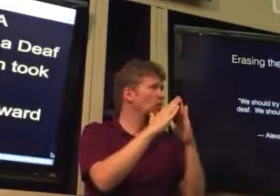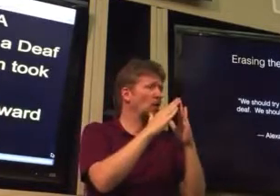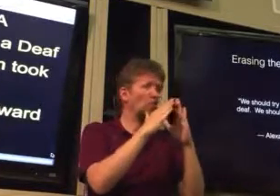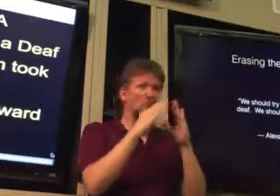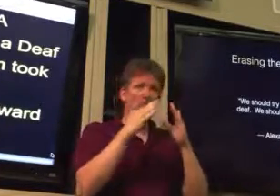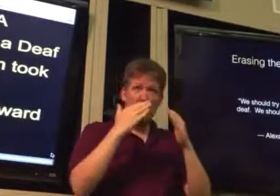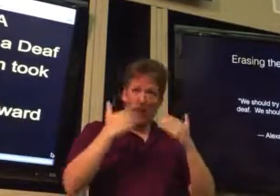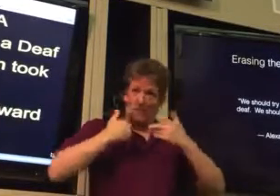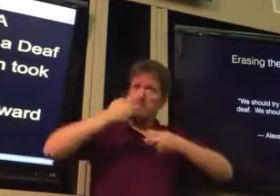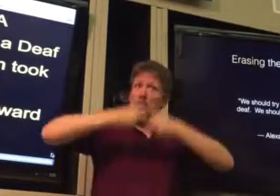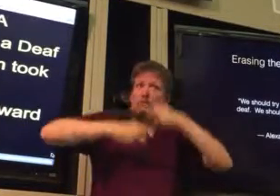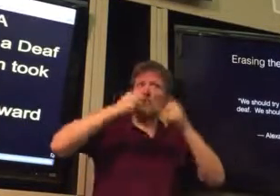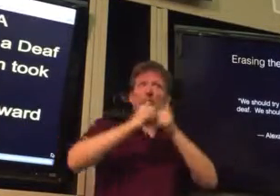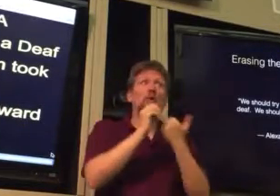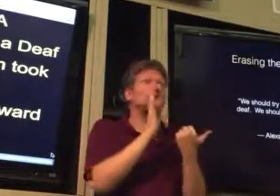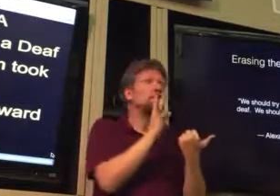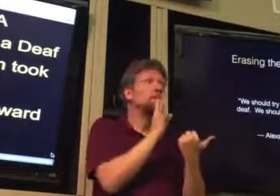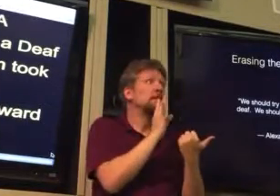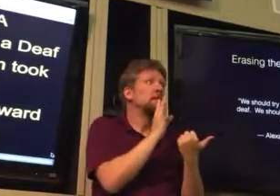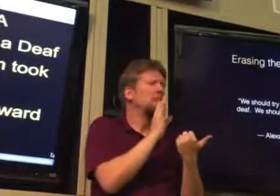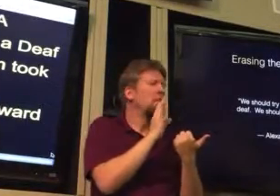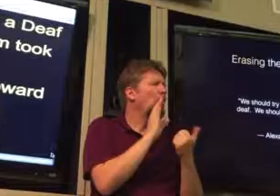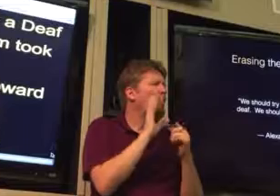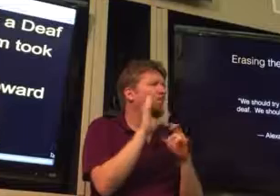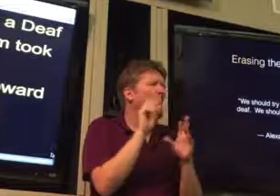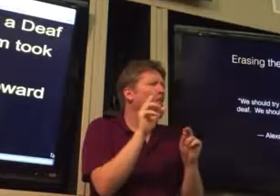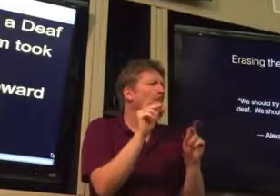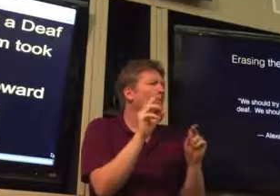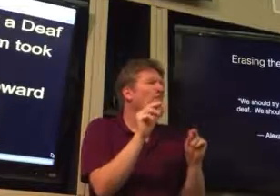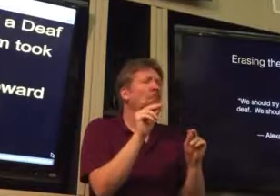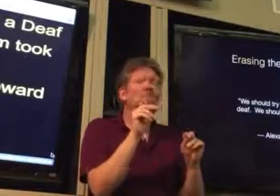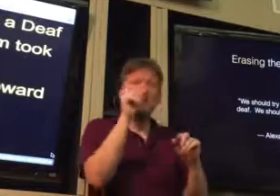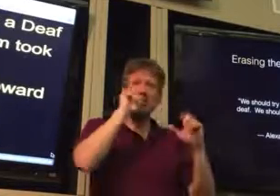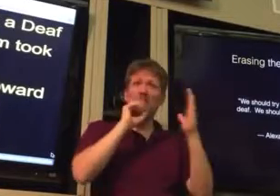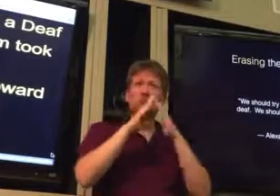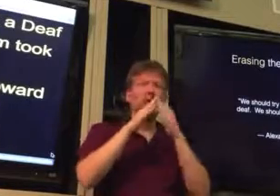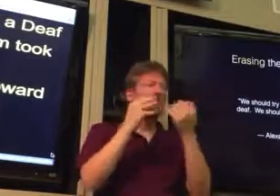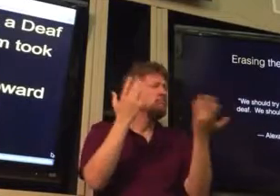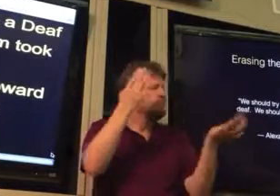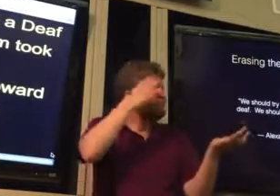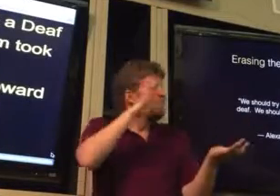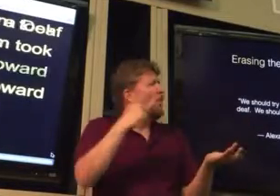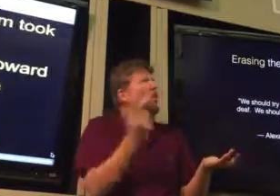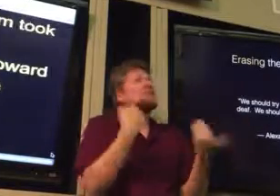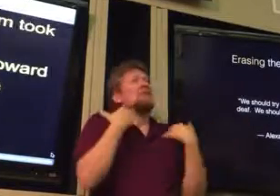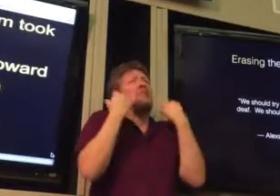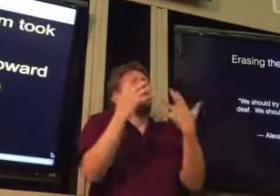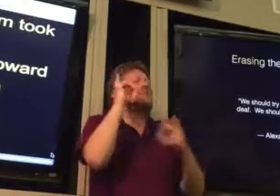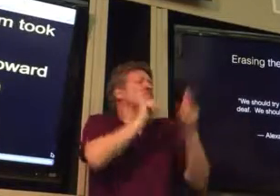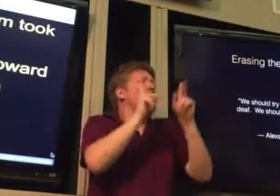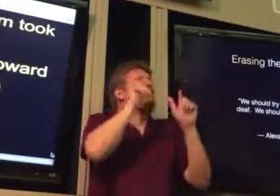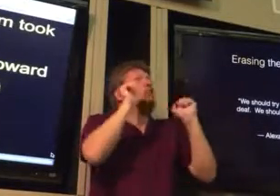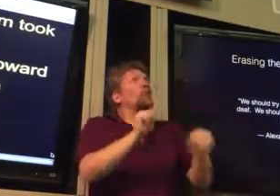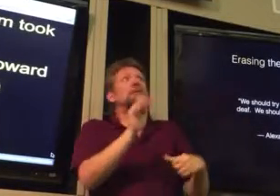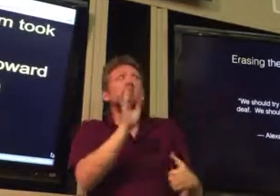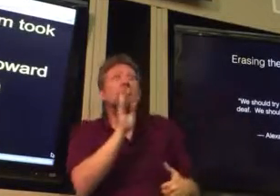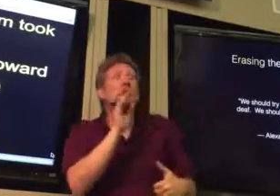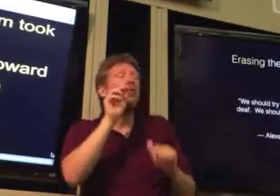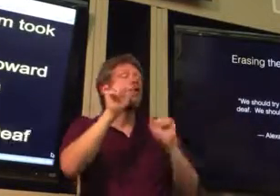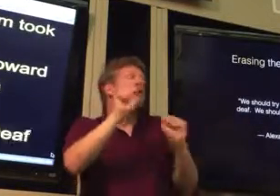But within the deaf community, do deaf people have a problem with speaking into a spoken language? No. I mean, I know that there